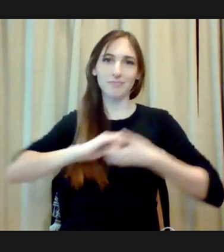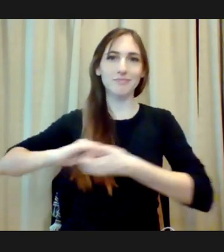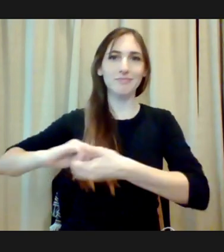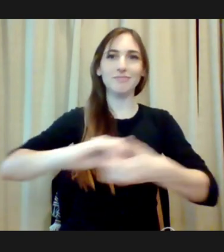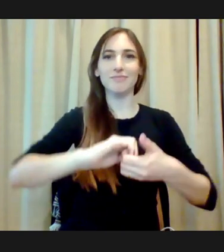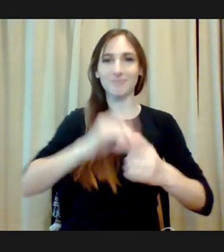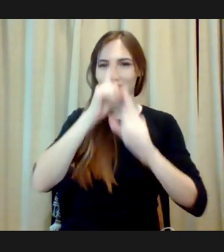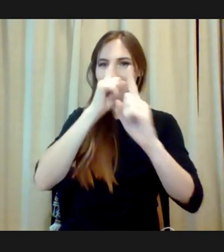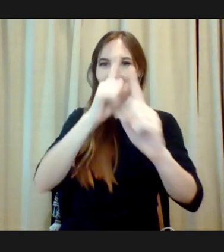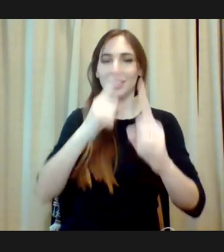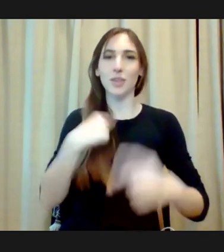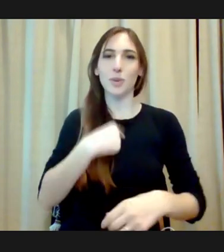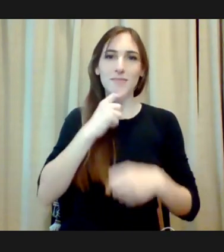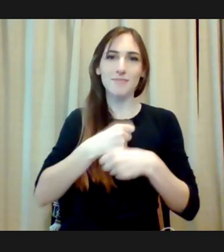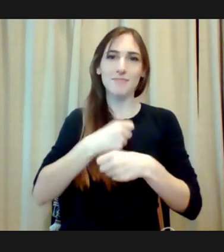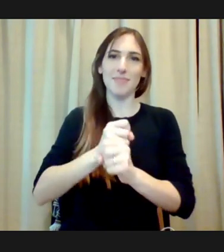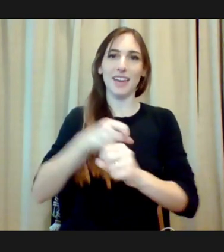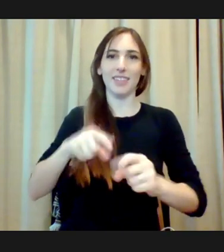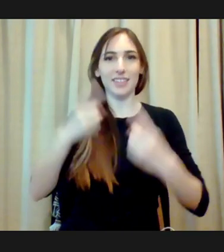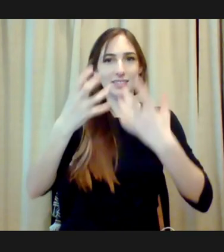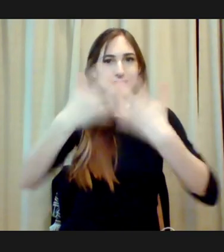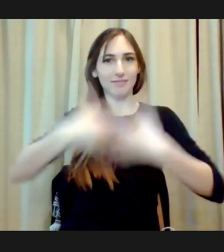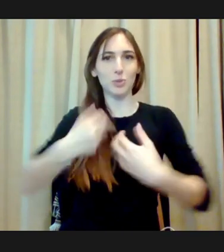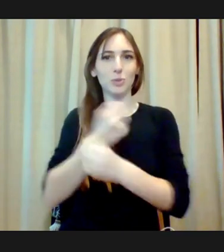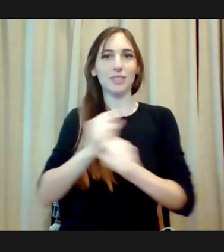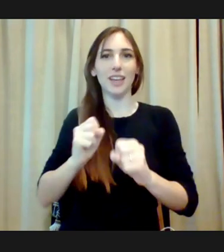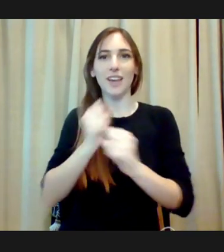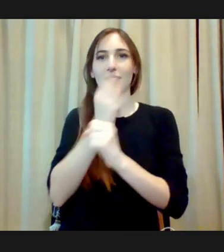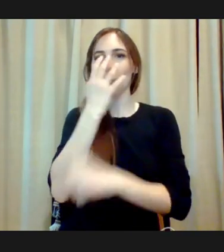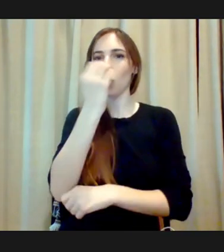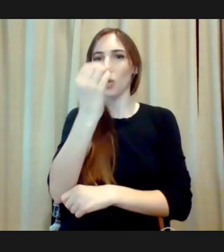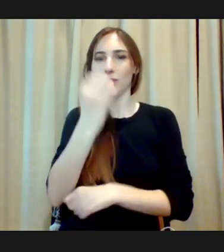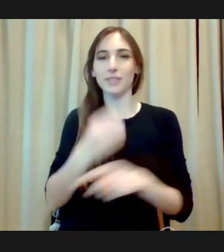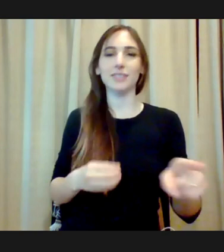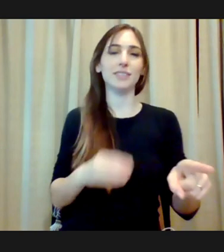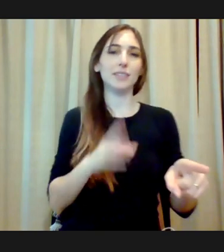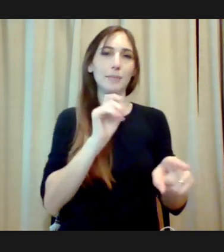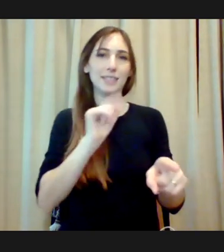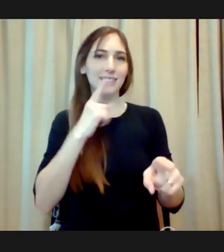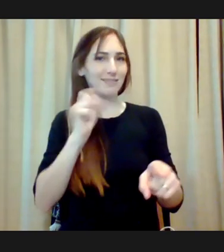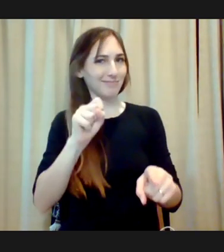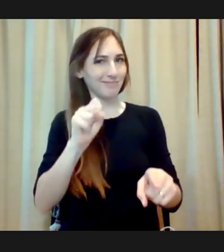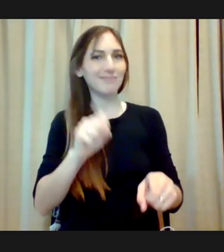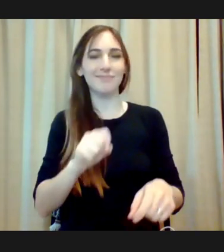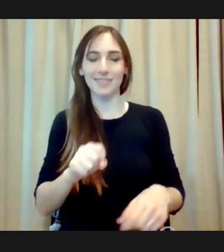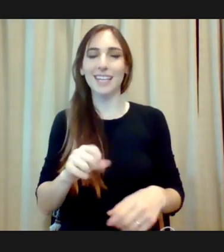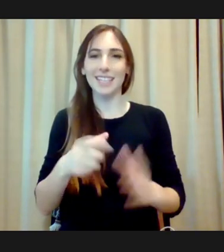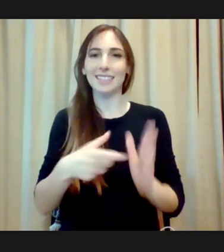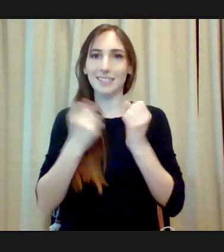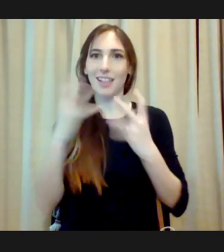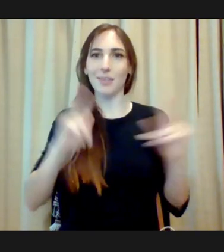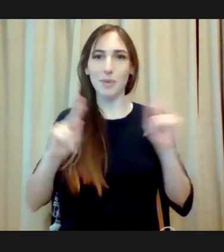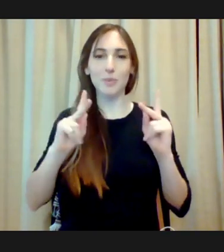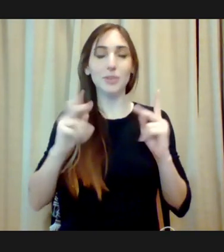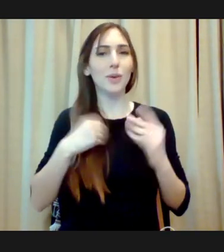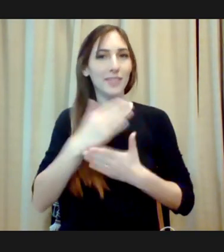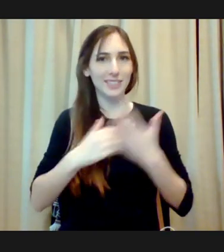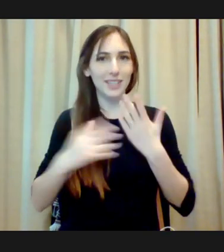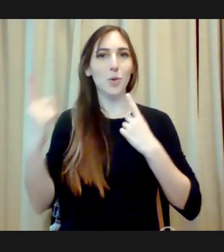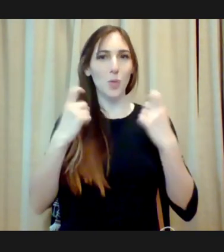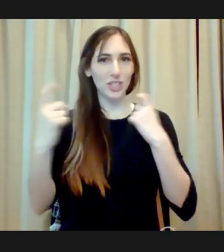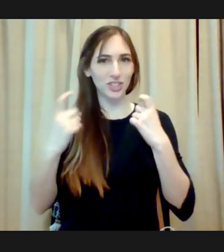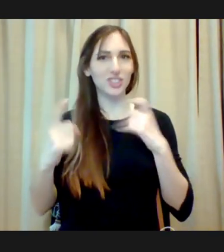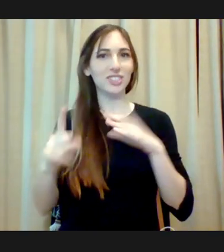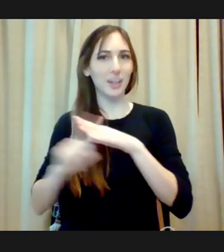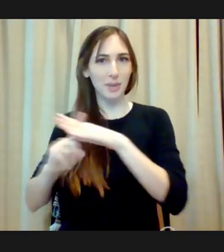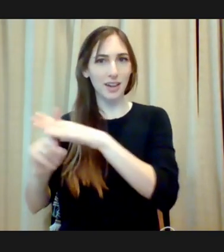wolves. Yes, absolutely. It does take a village. So I've got some questions already coming in. And these, this